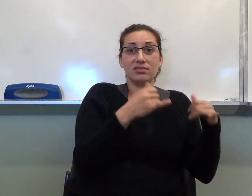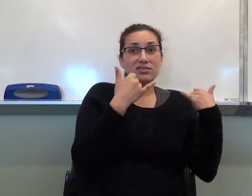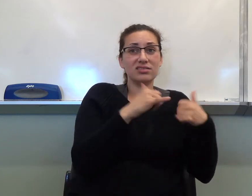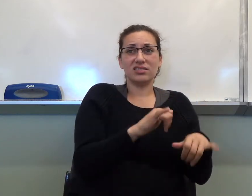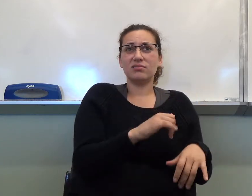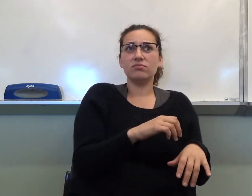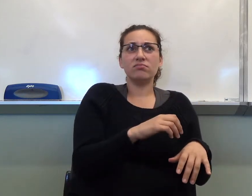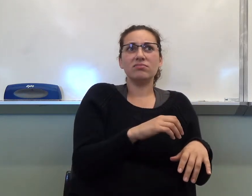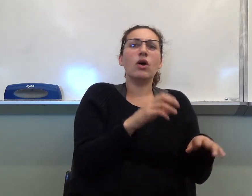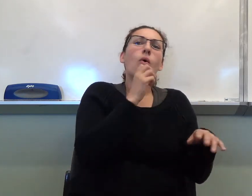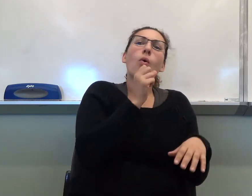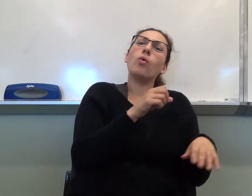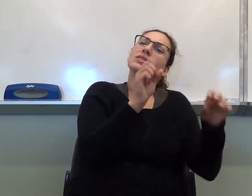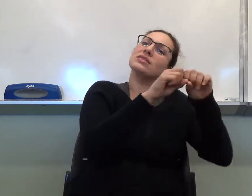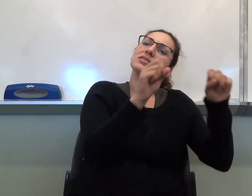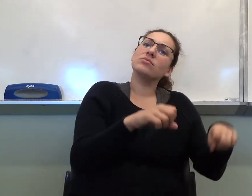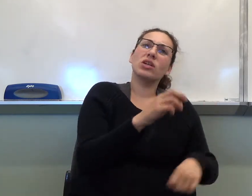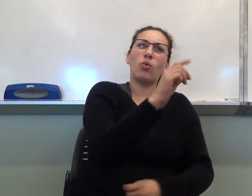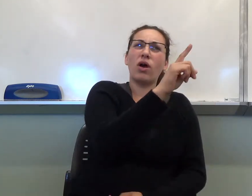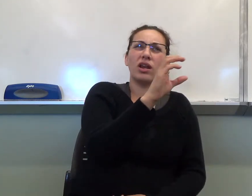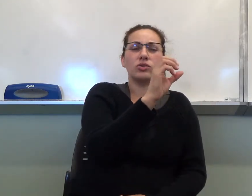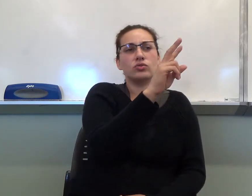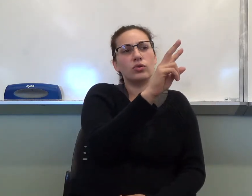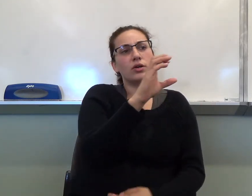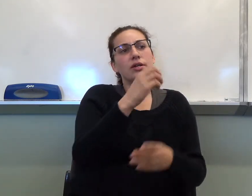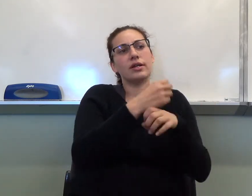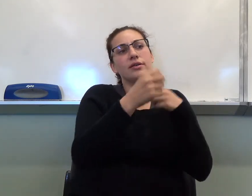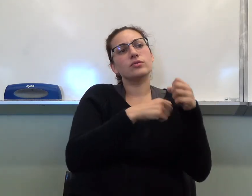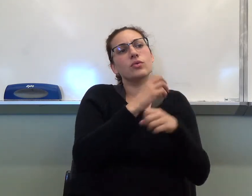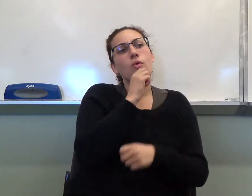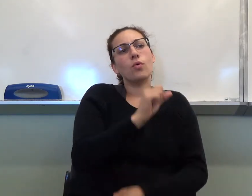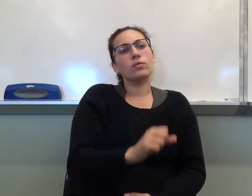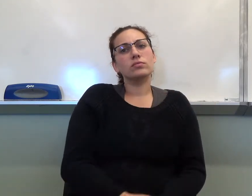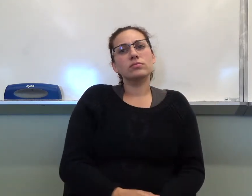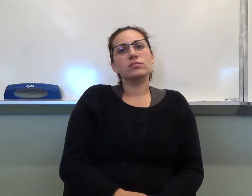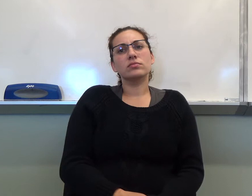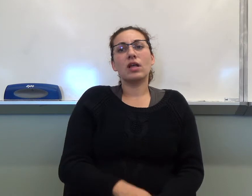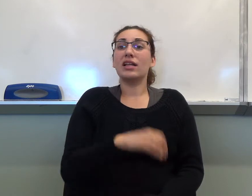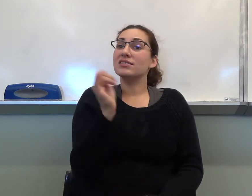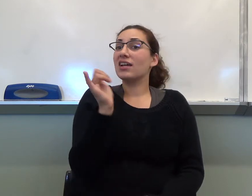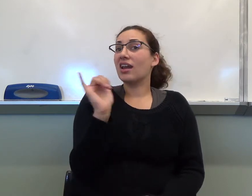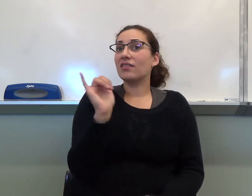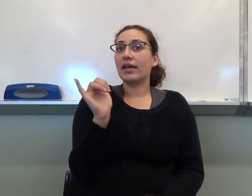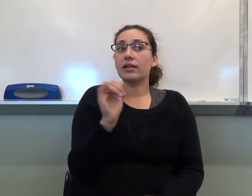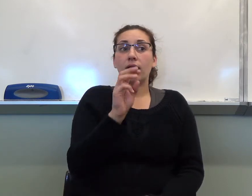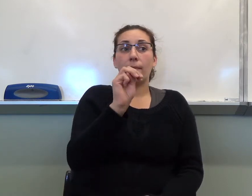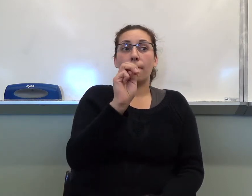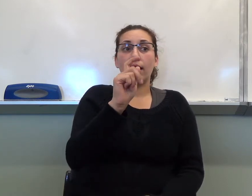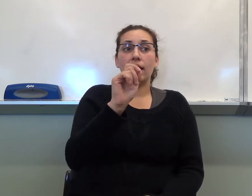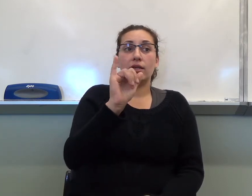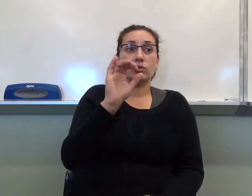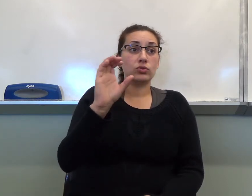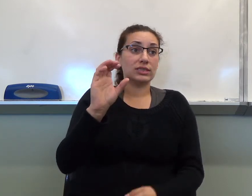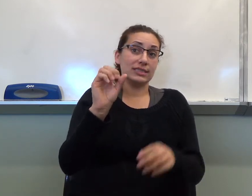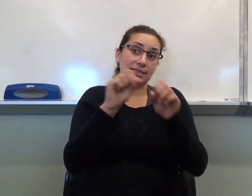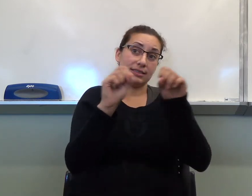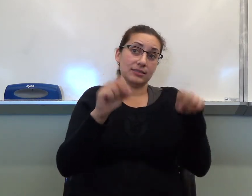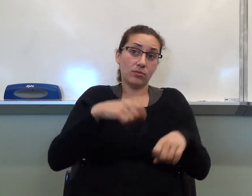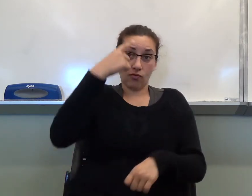something like that. And it is kind of the metric system for temperature. Because if you look at